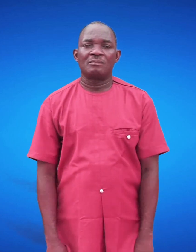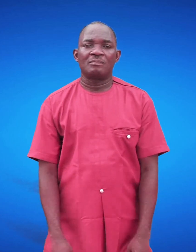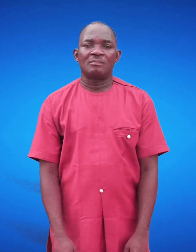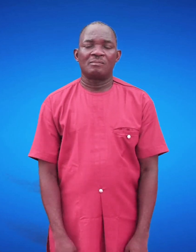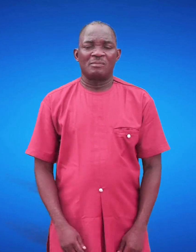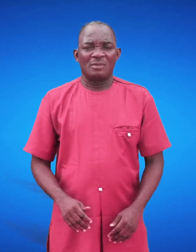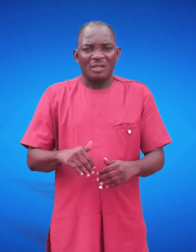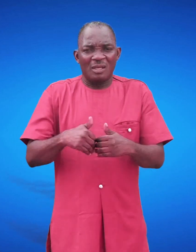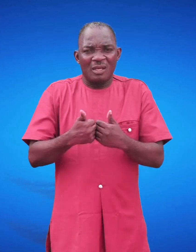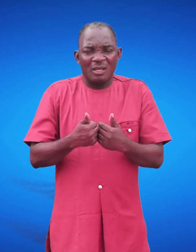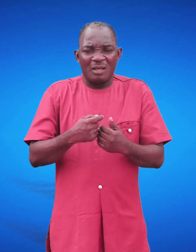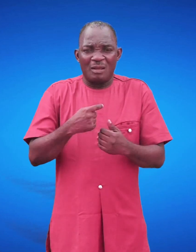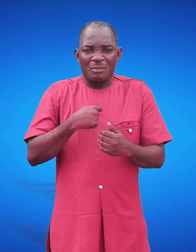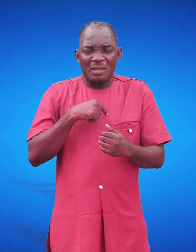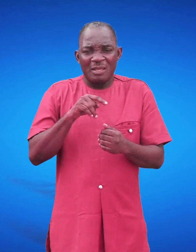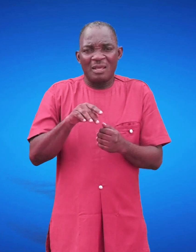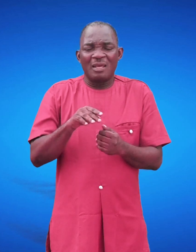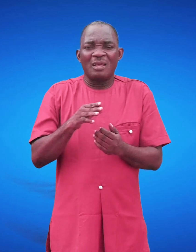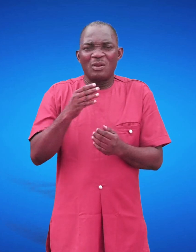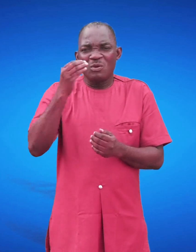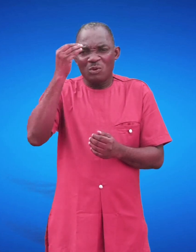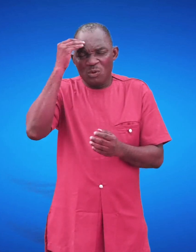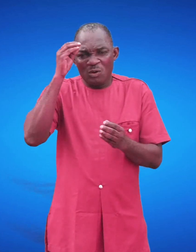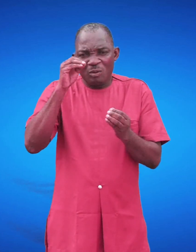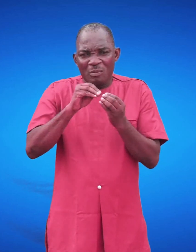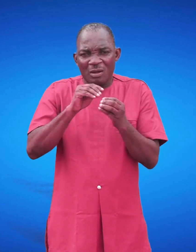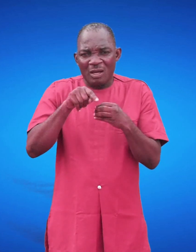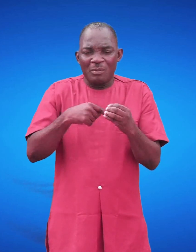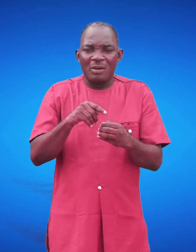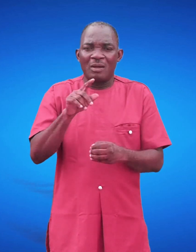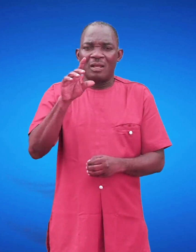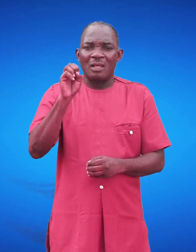How can I find out more about LEAP?